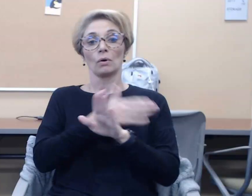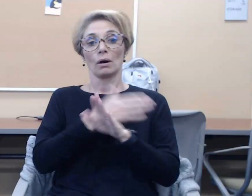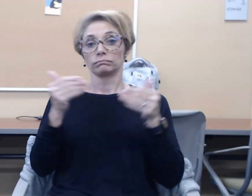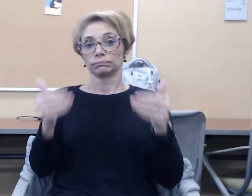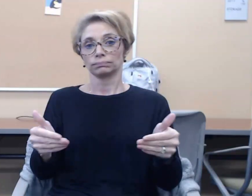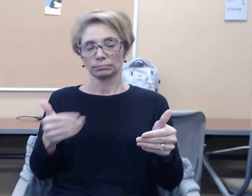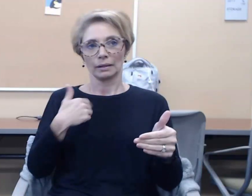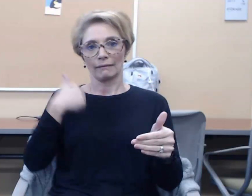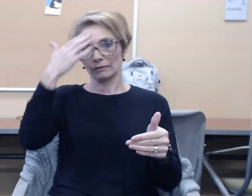this topic.